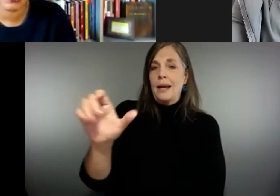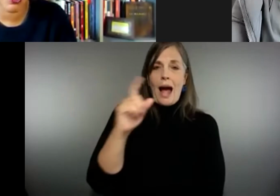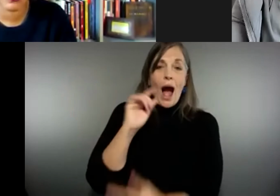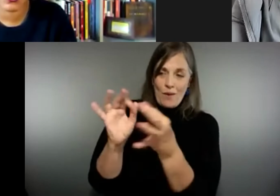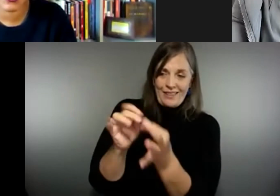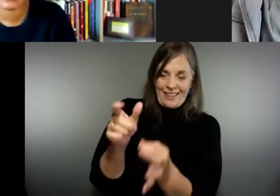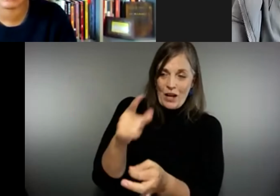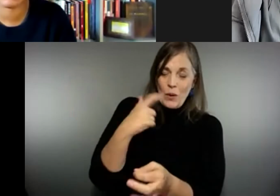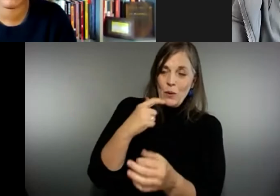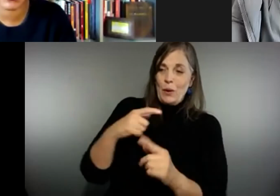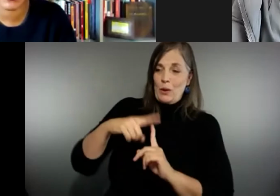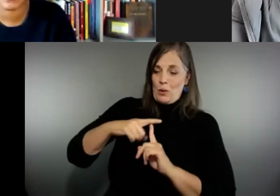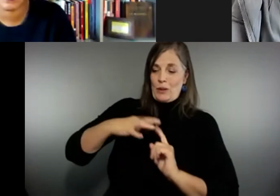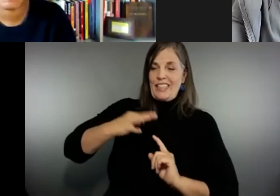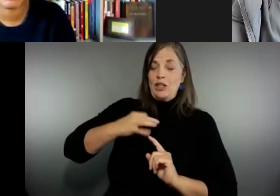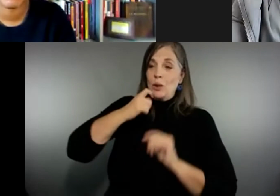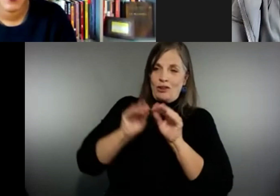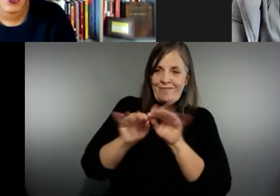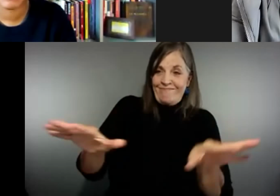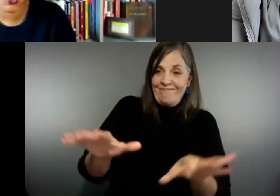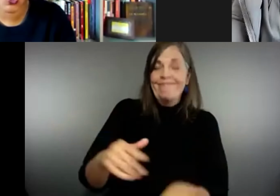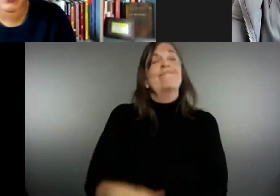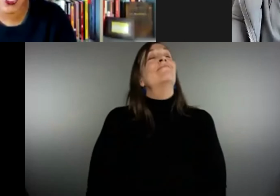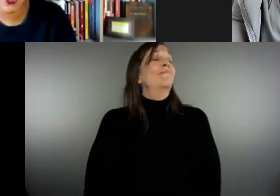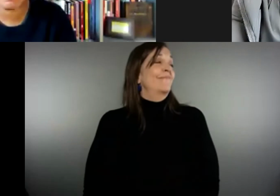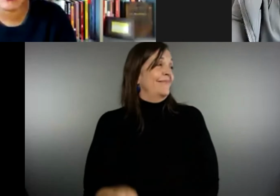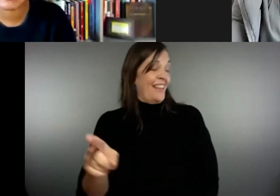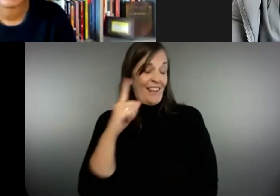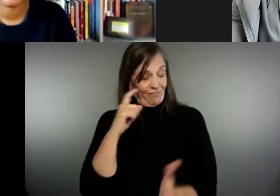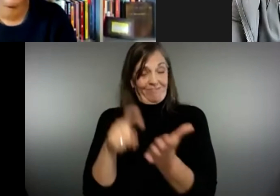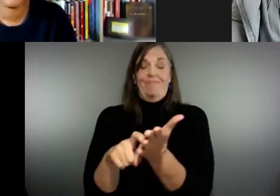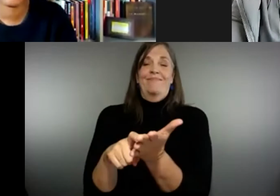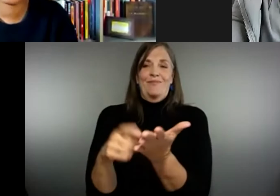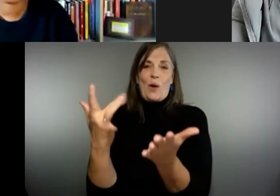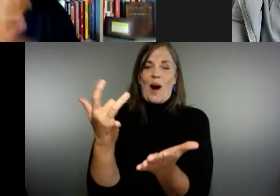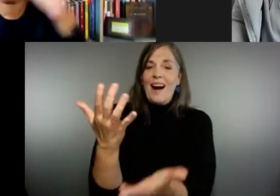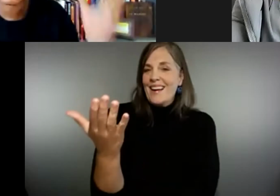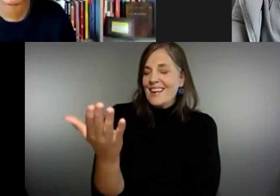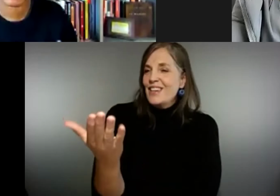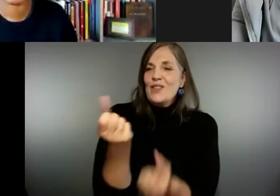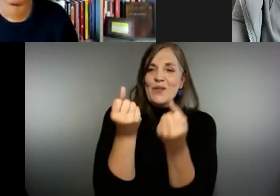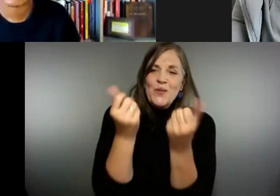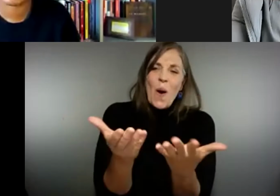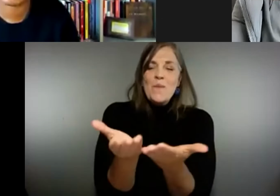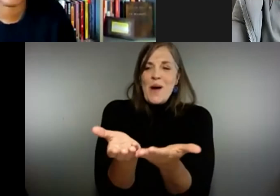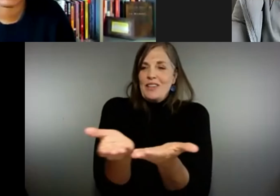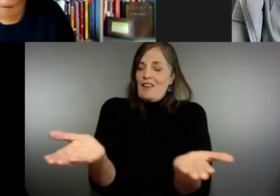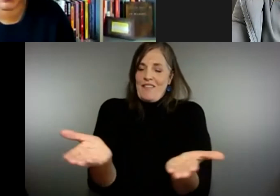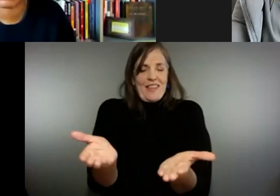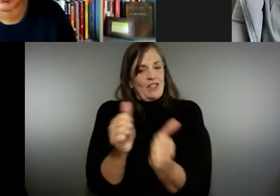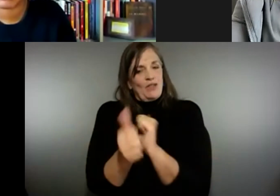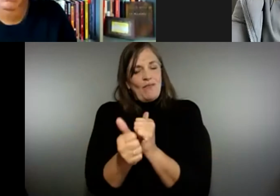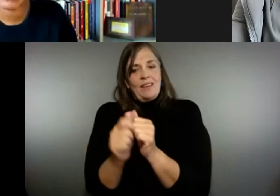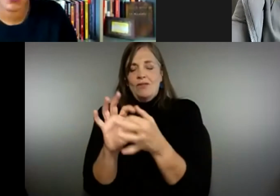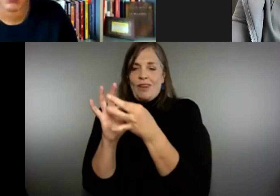-shirt that just launched is is really um it caught my eye because so much of this this race centers